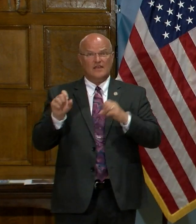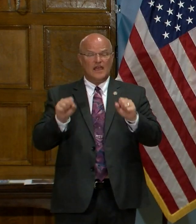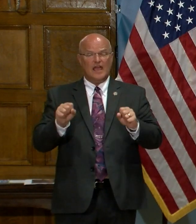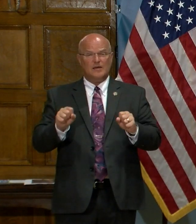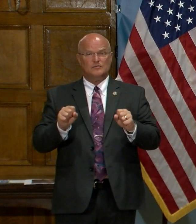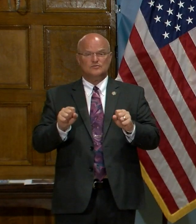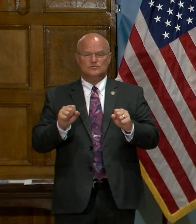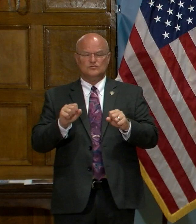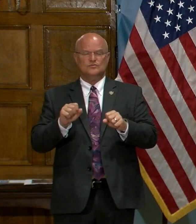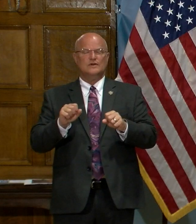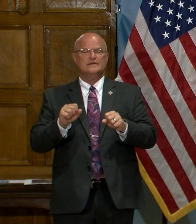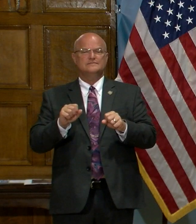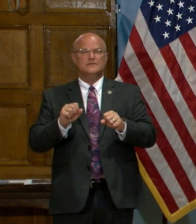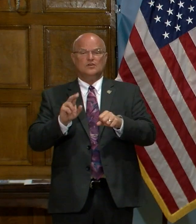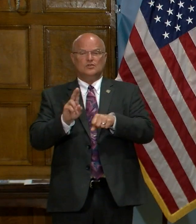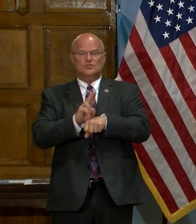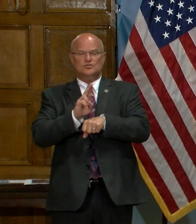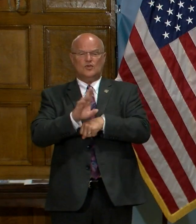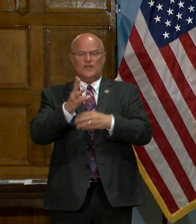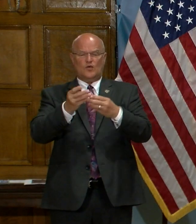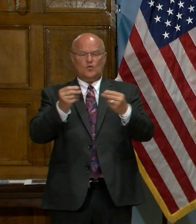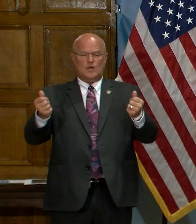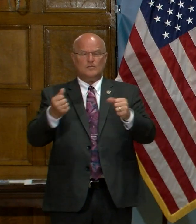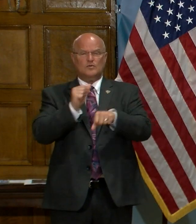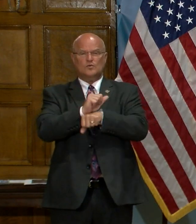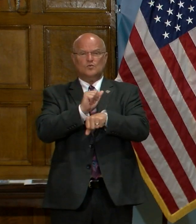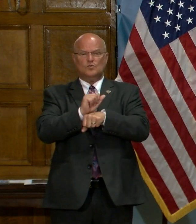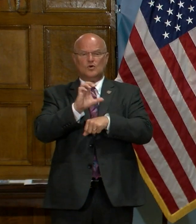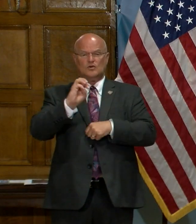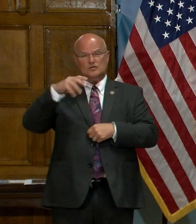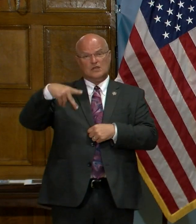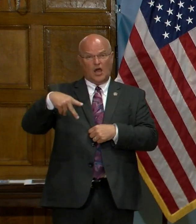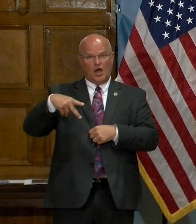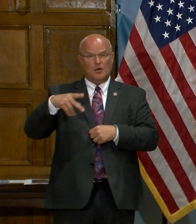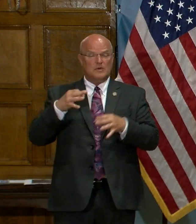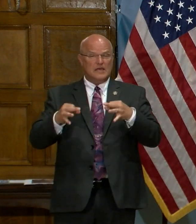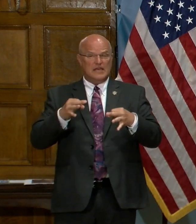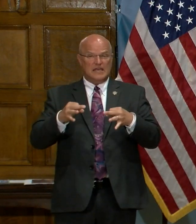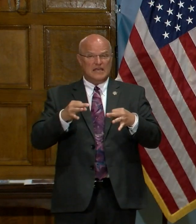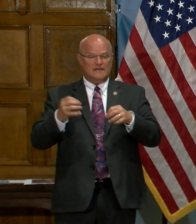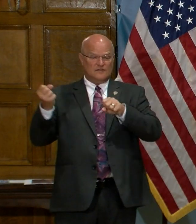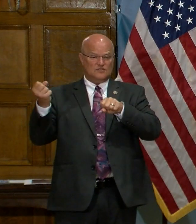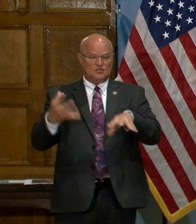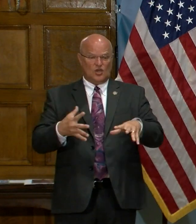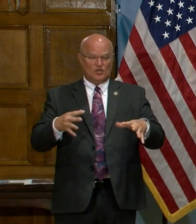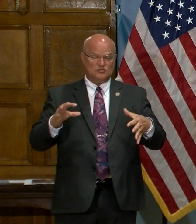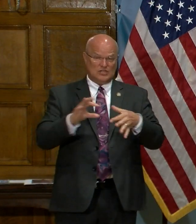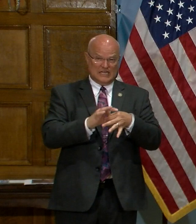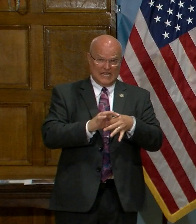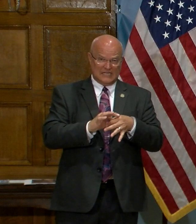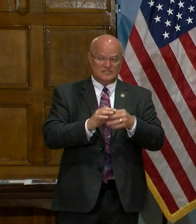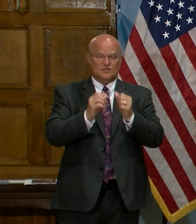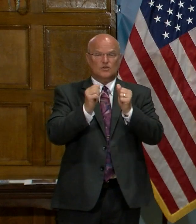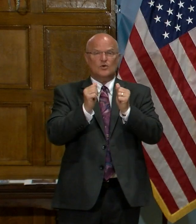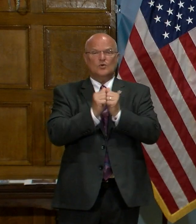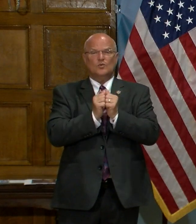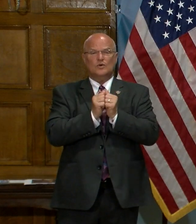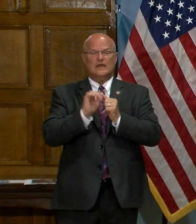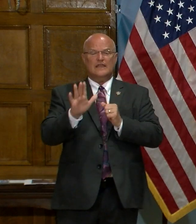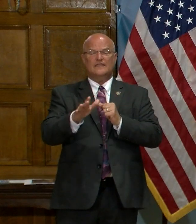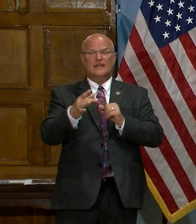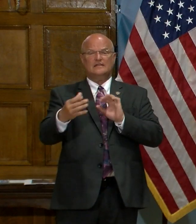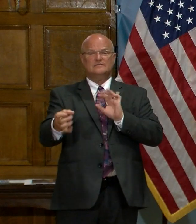able to exercise their remedies through workers' compensation if there's a causal connection with